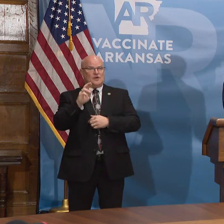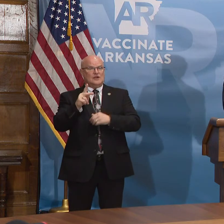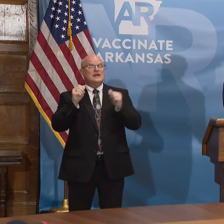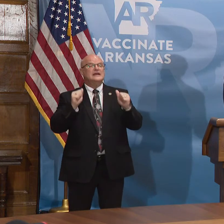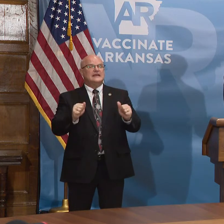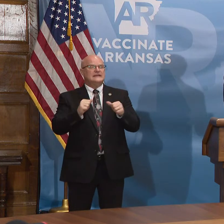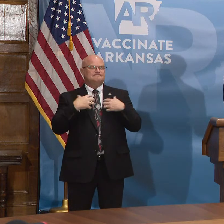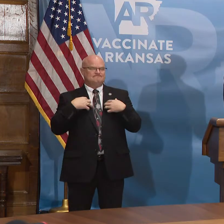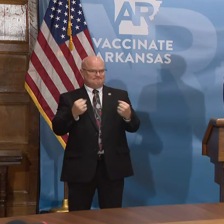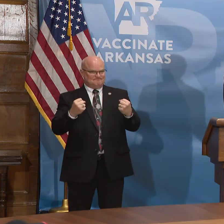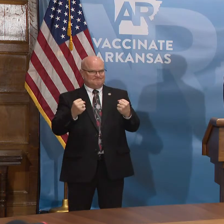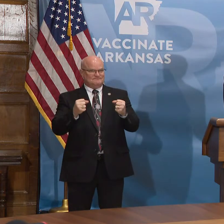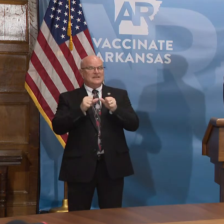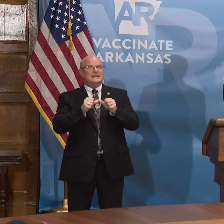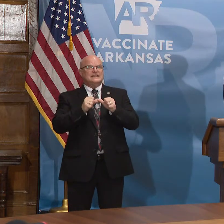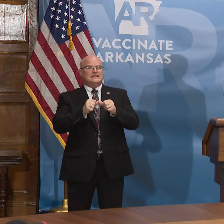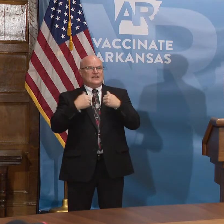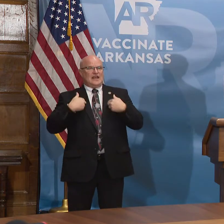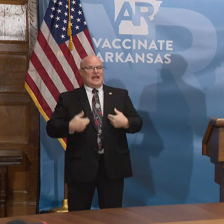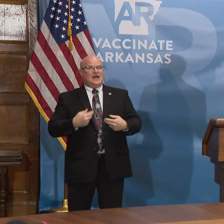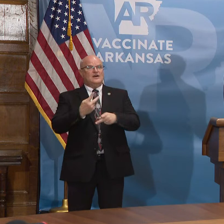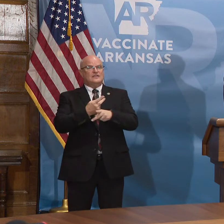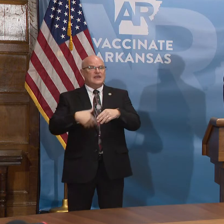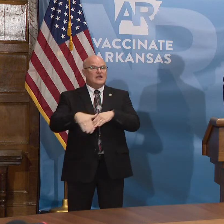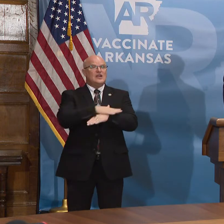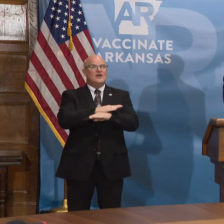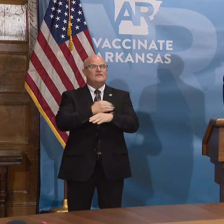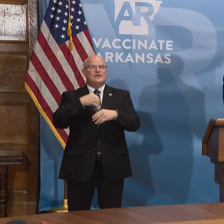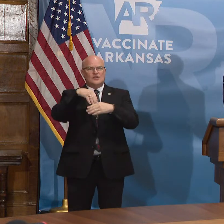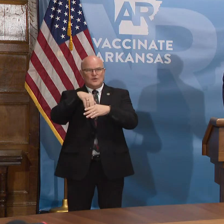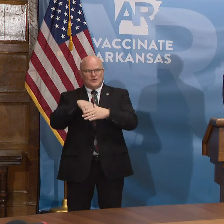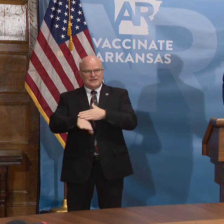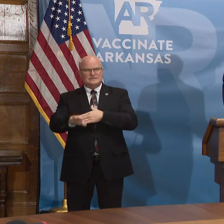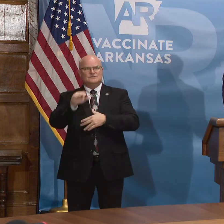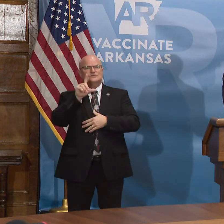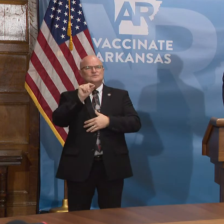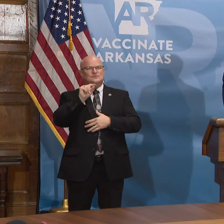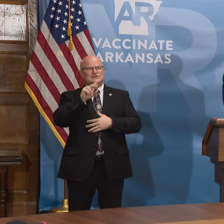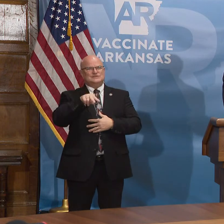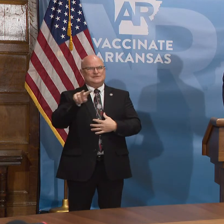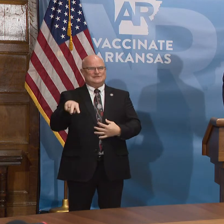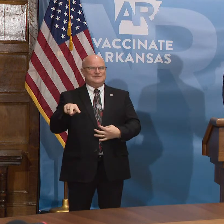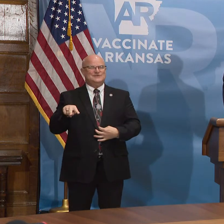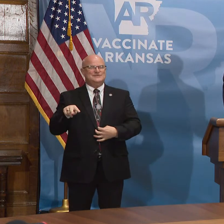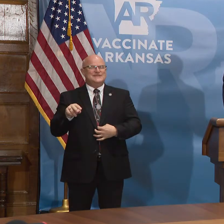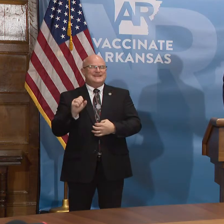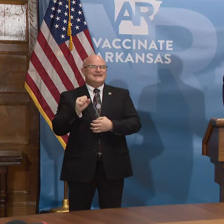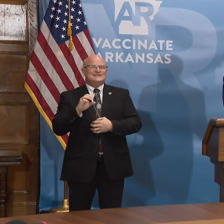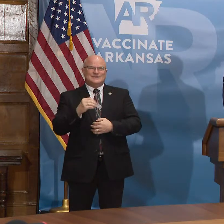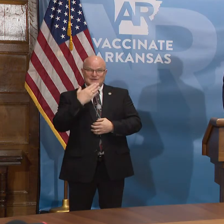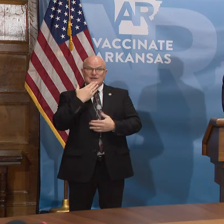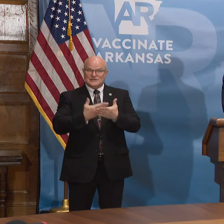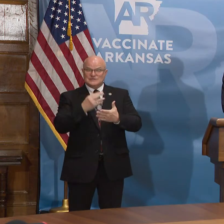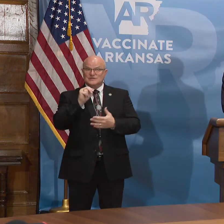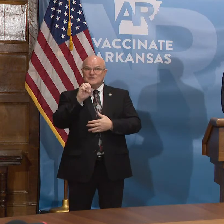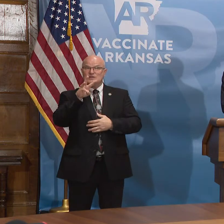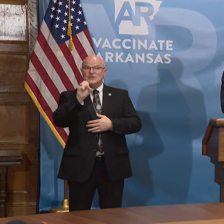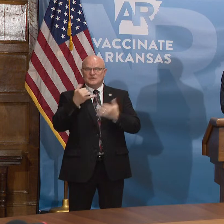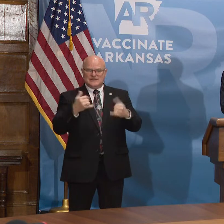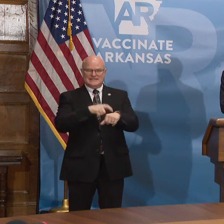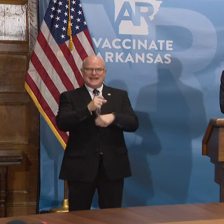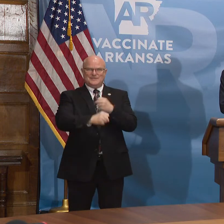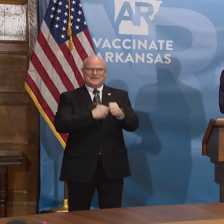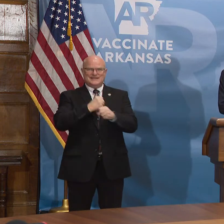of continued health care coverage as we go into the new year. So it's good news for this time of the